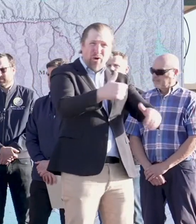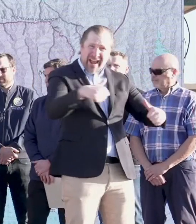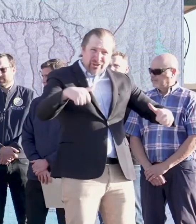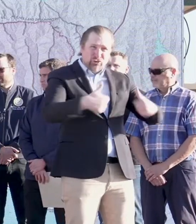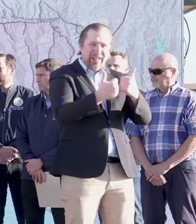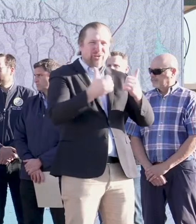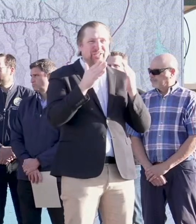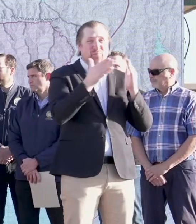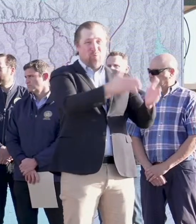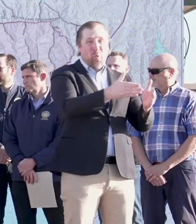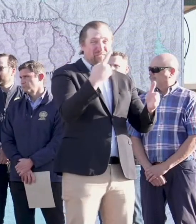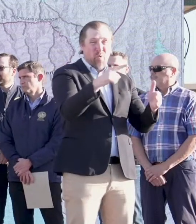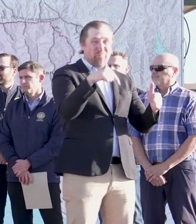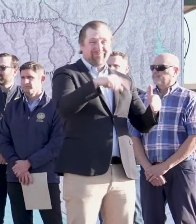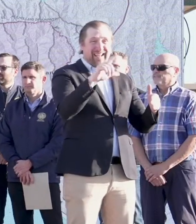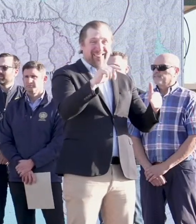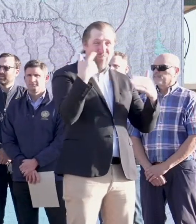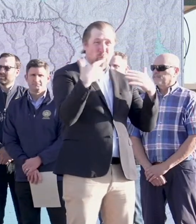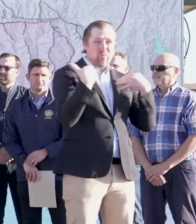to recovery.